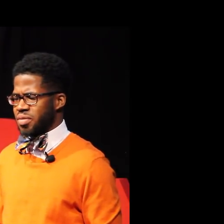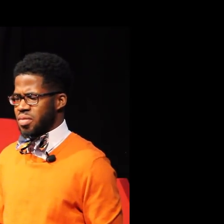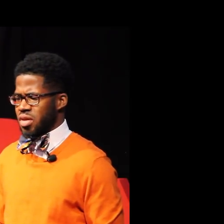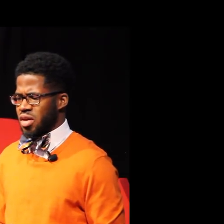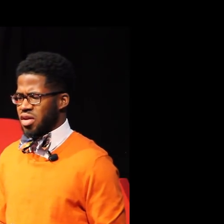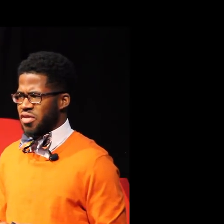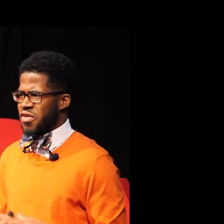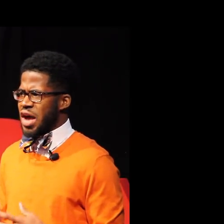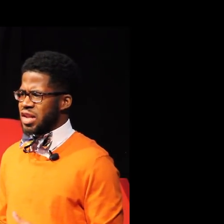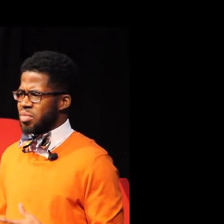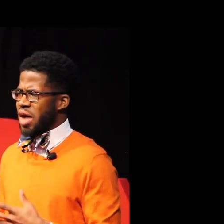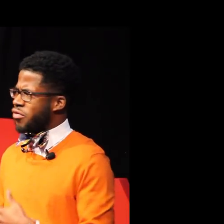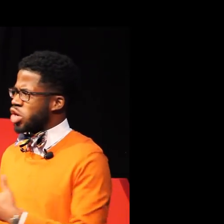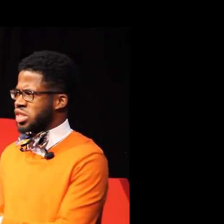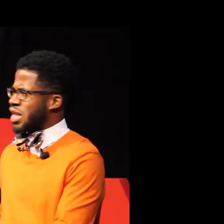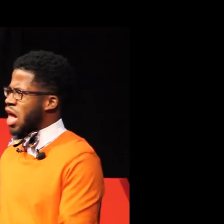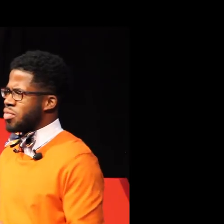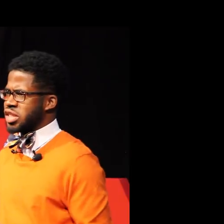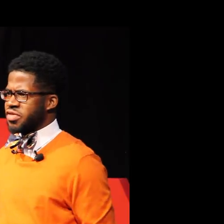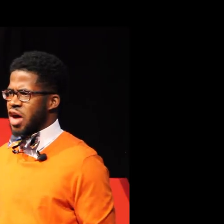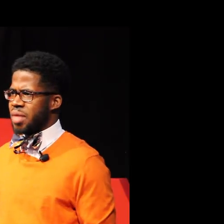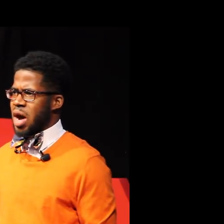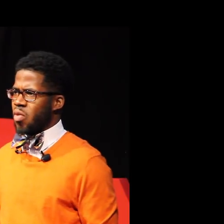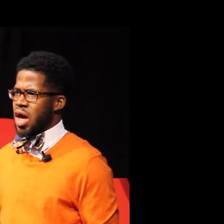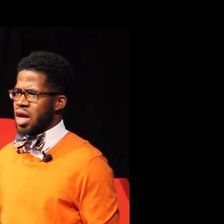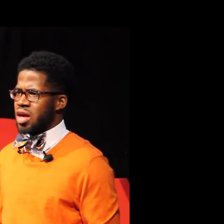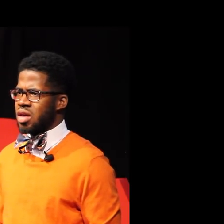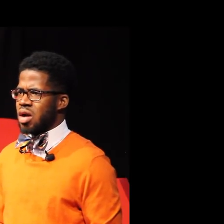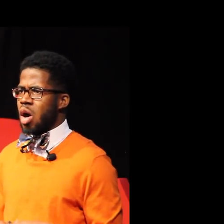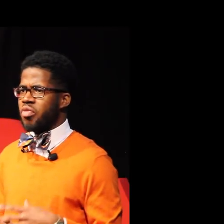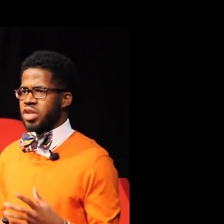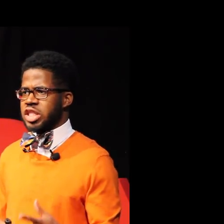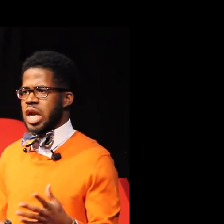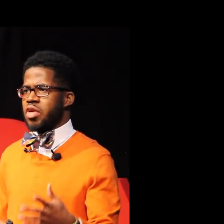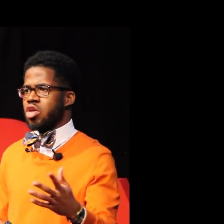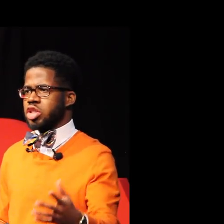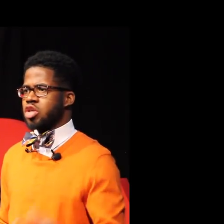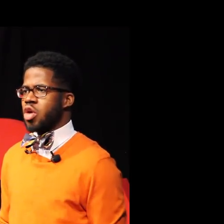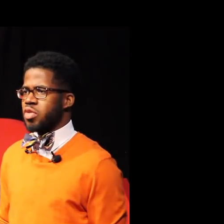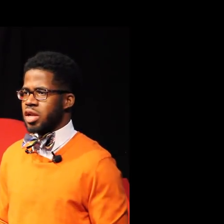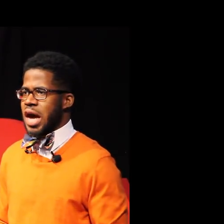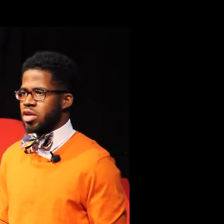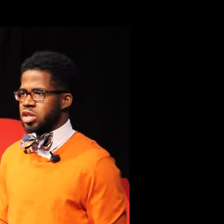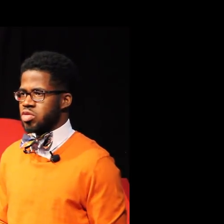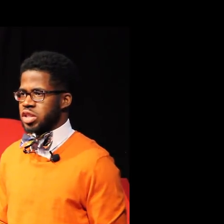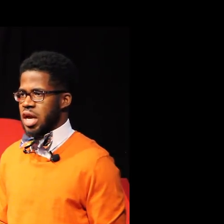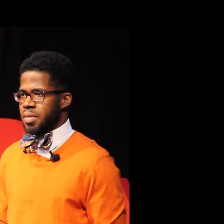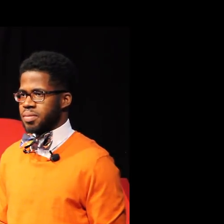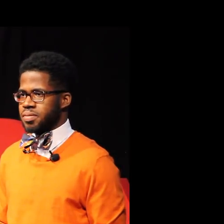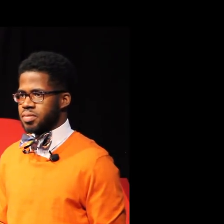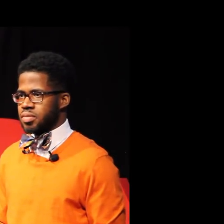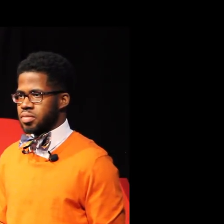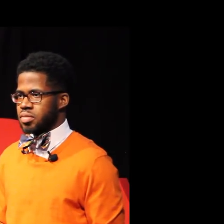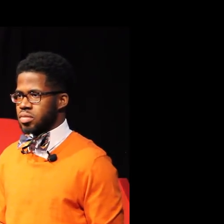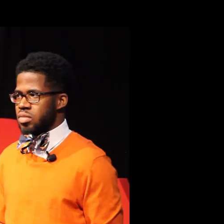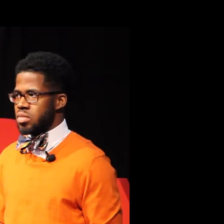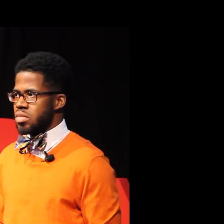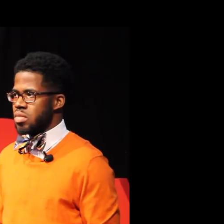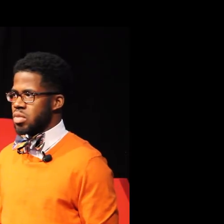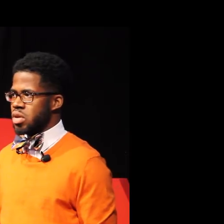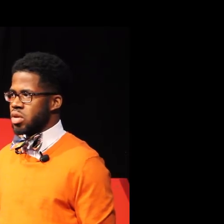of, "Finding my voice allowed me to find my way. Hopefully sharing your story will allow you to do the same."